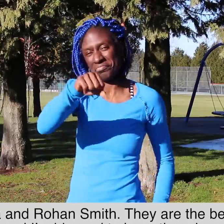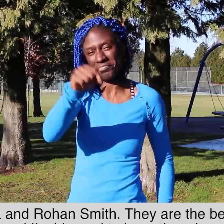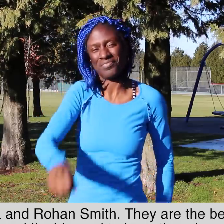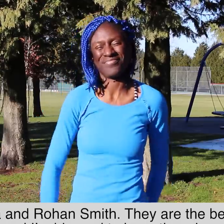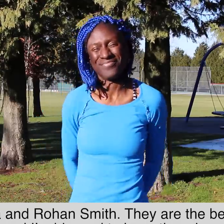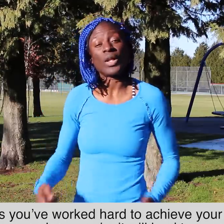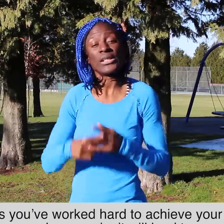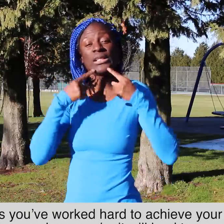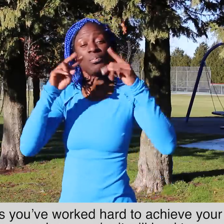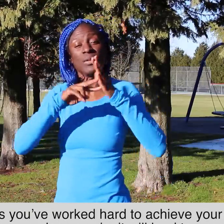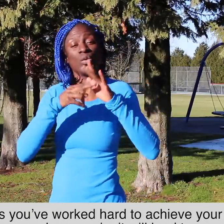to have them in my life.